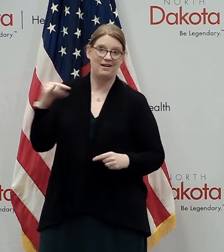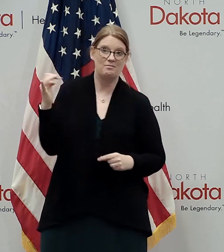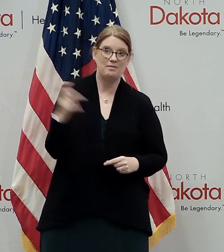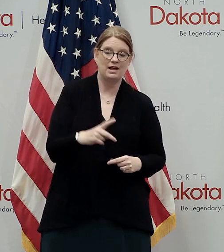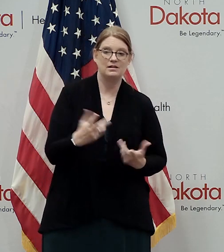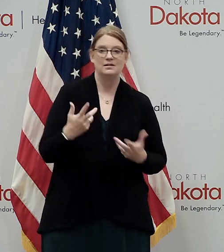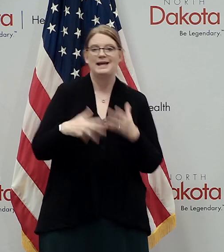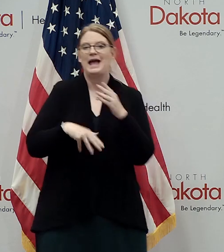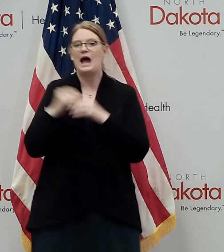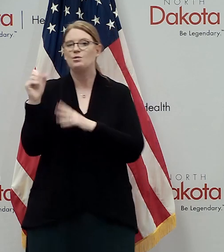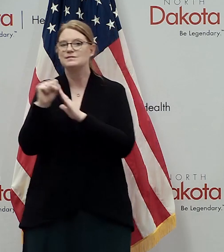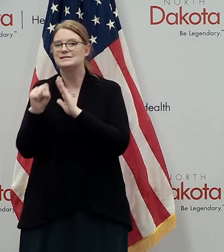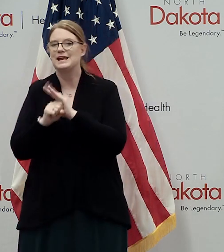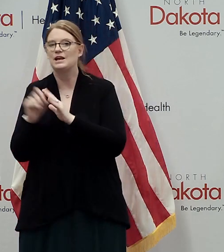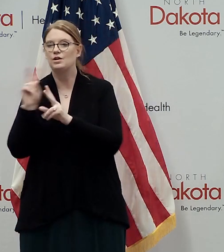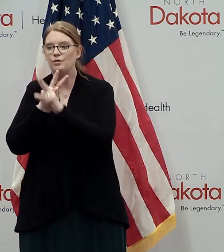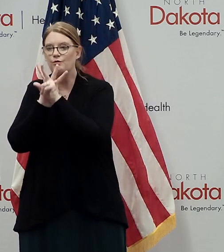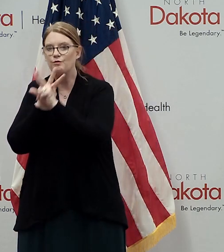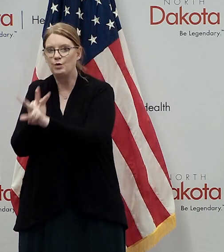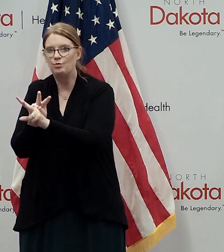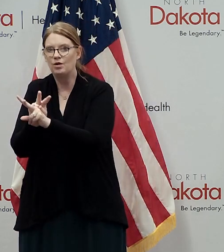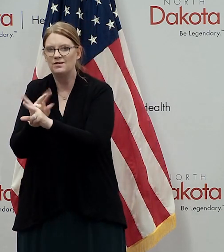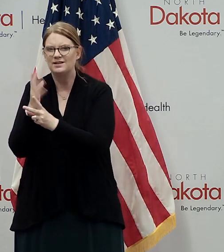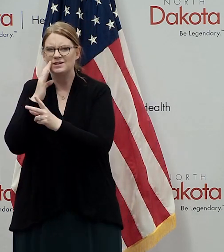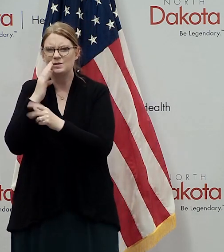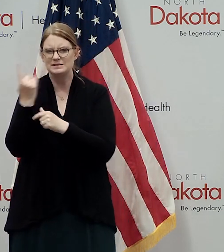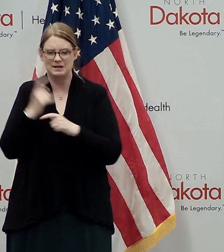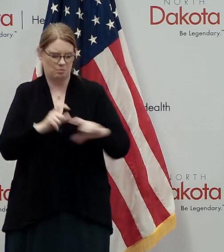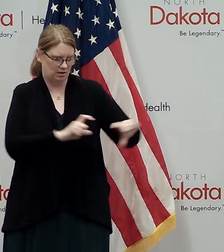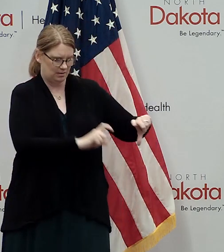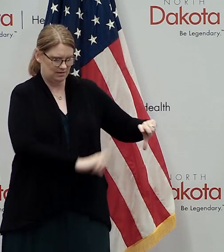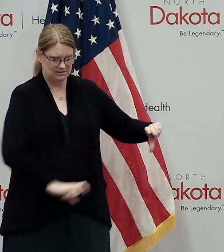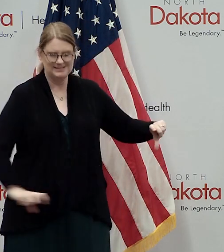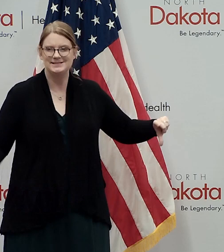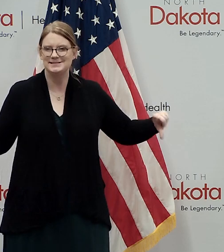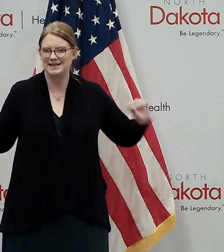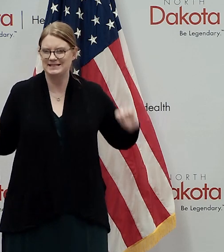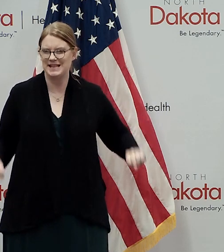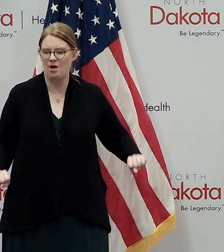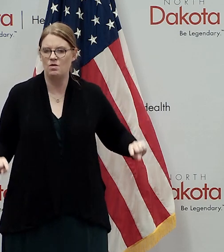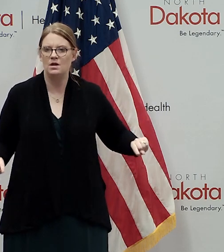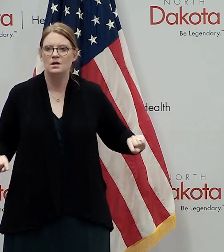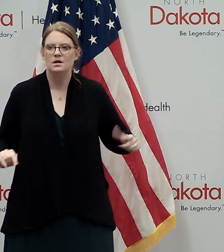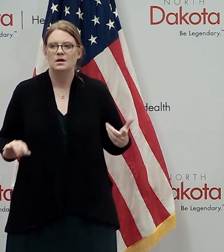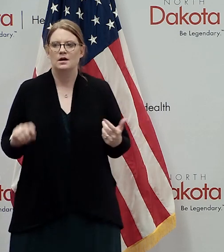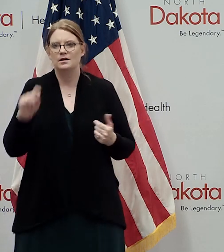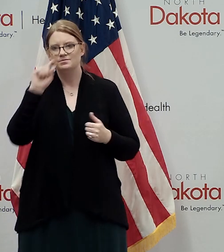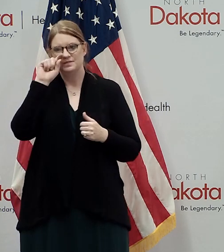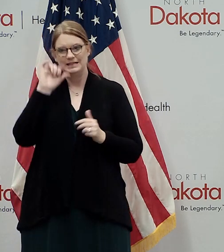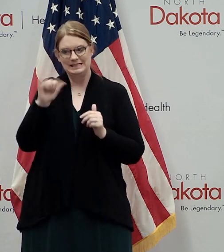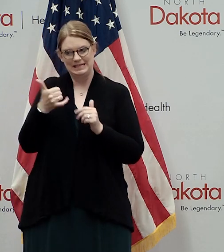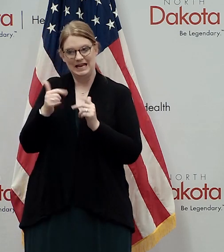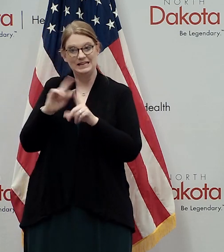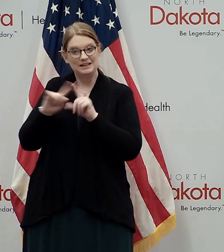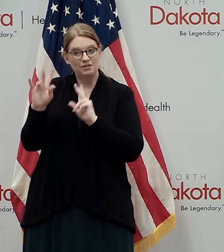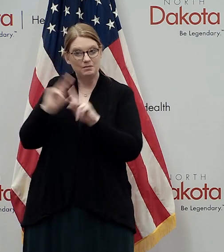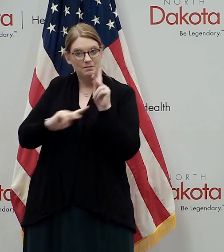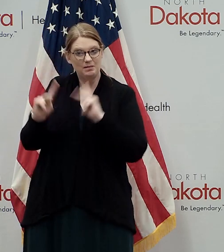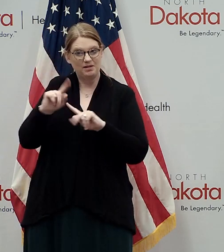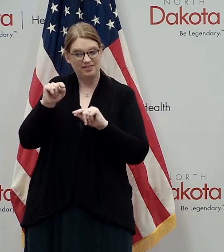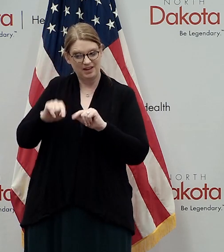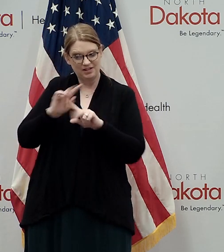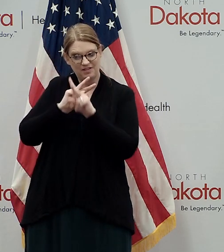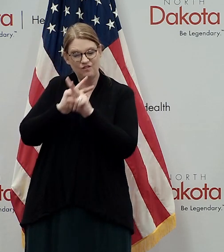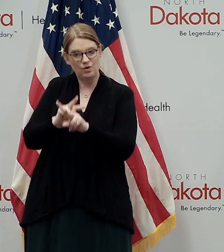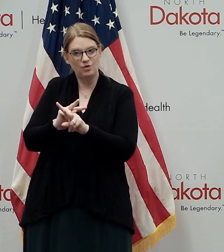to an out-of-state funeral in a Sunbelt state, and the families, 10 different individuals that were at that funeral